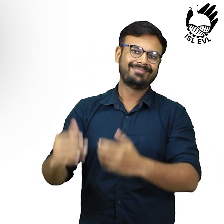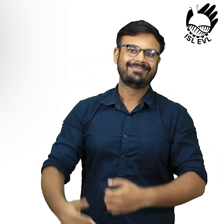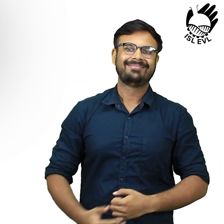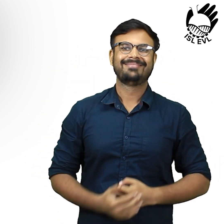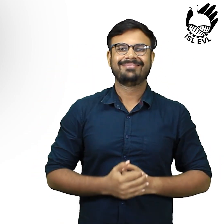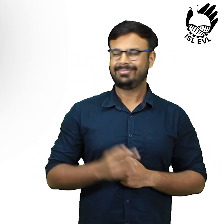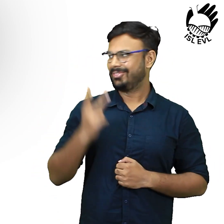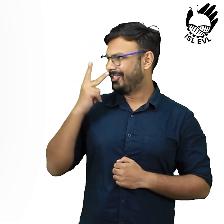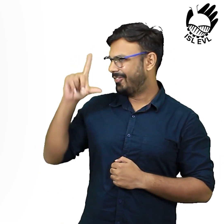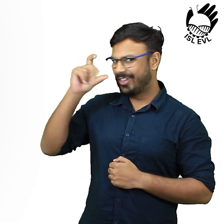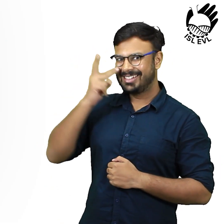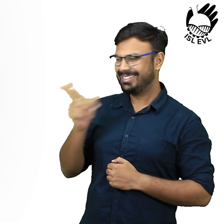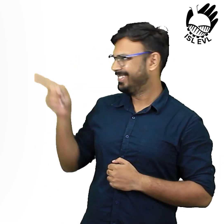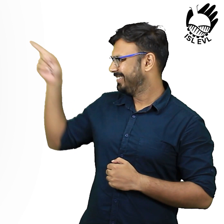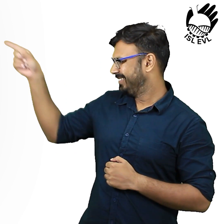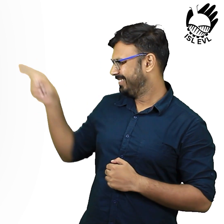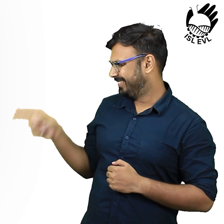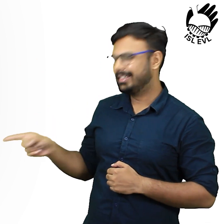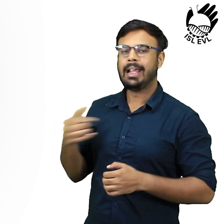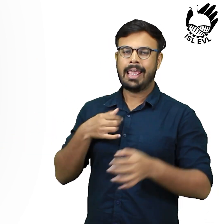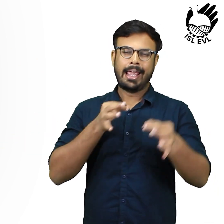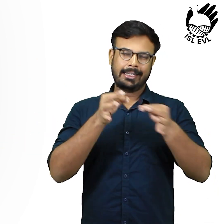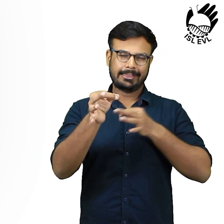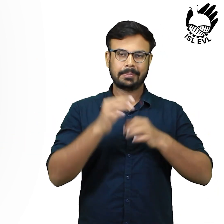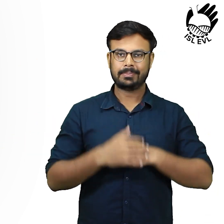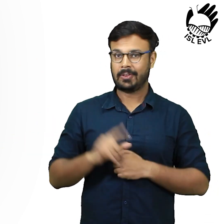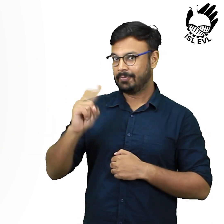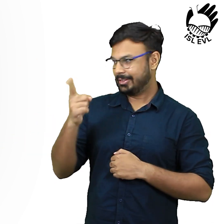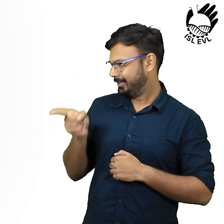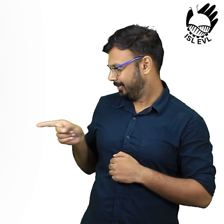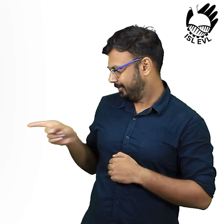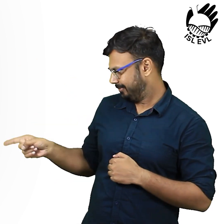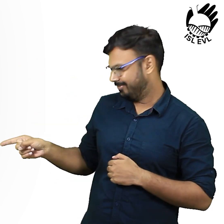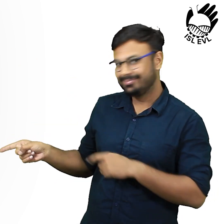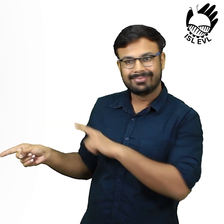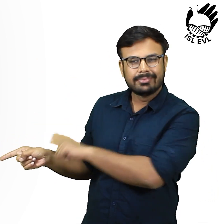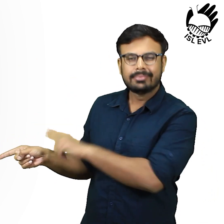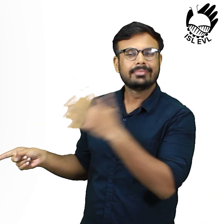hypothetical order of atoms and molecules.